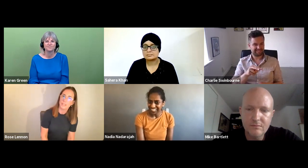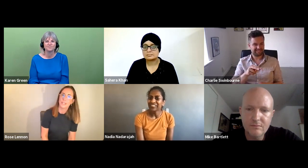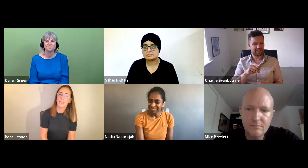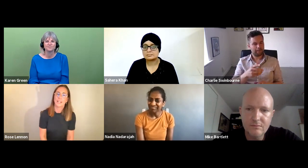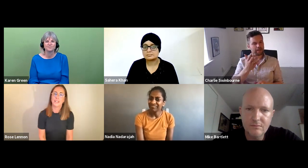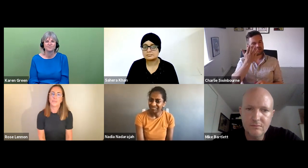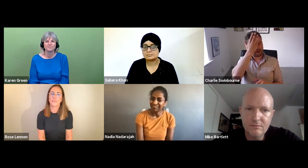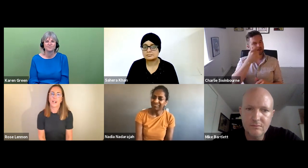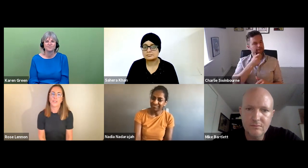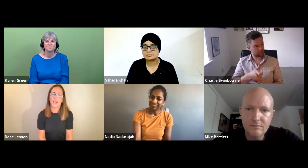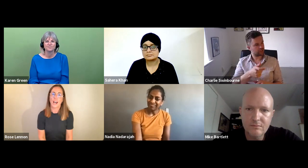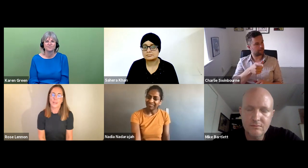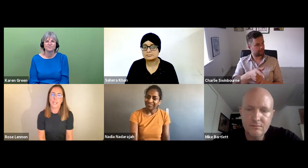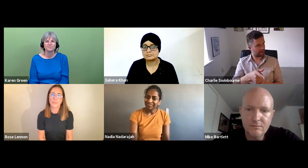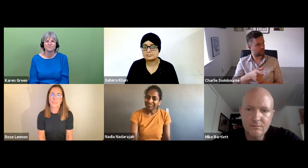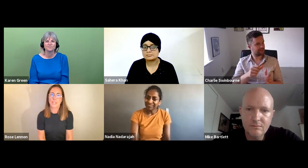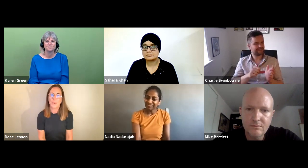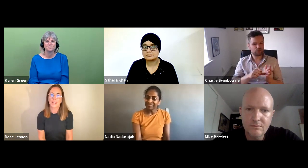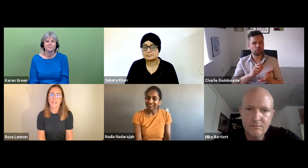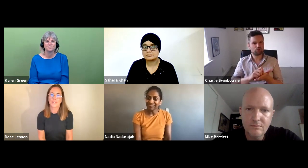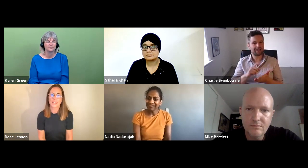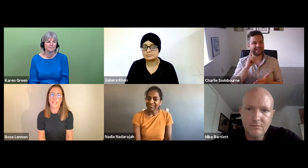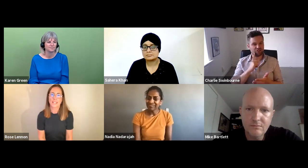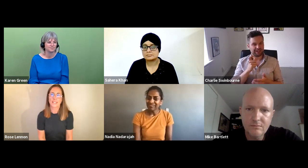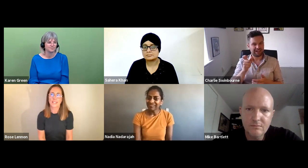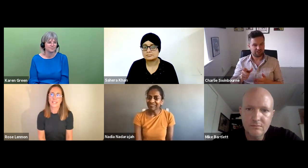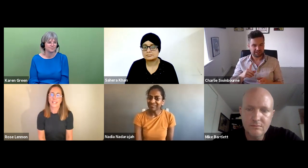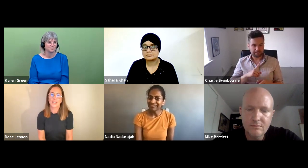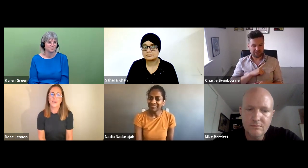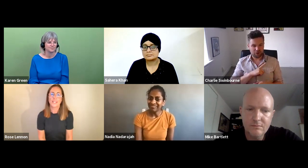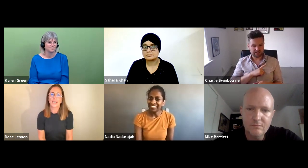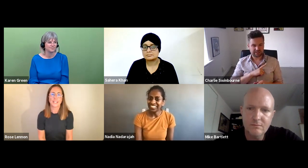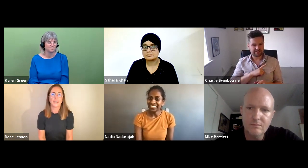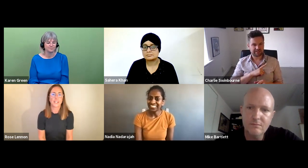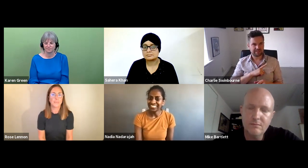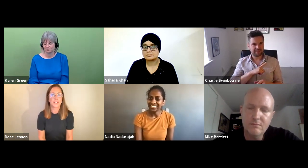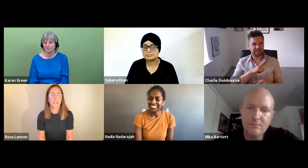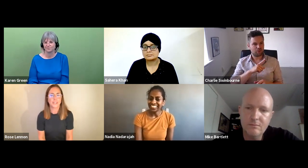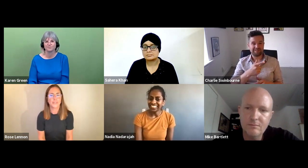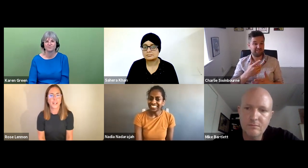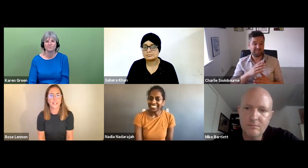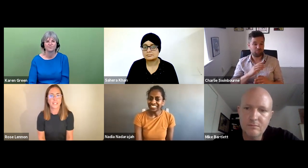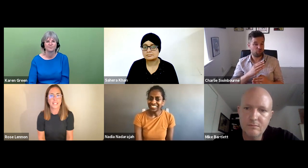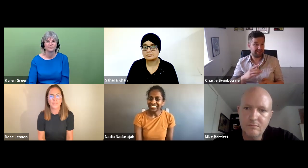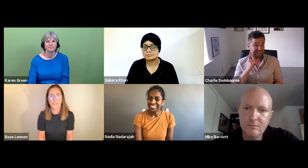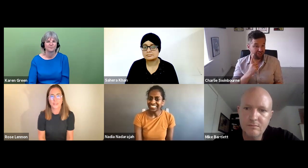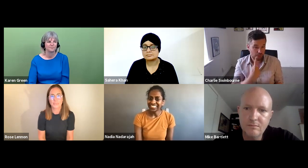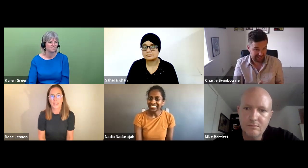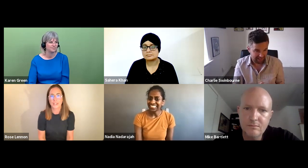woman, you know, writing on other people's perspectives is interesting. Nadia, you mentioned that you find that really difficult